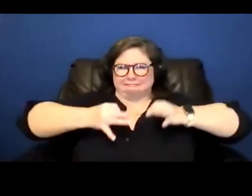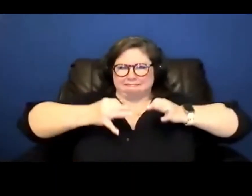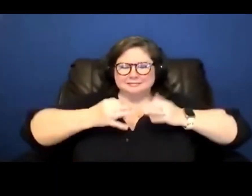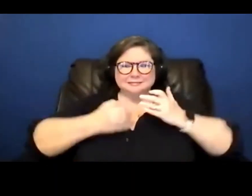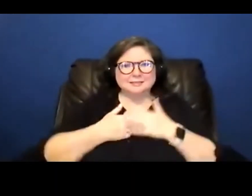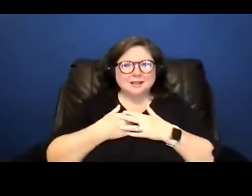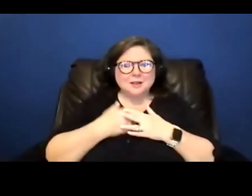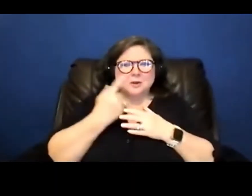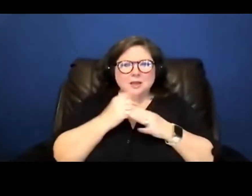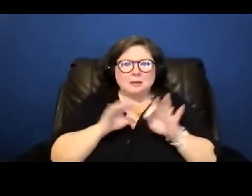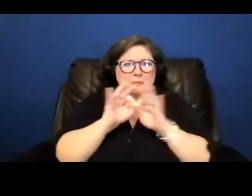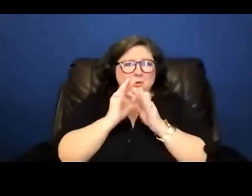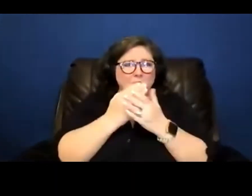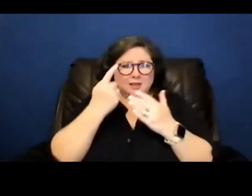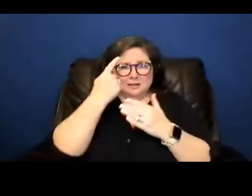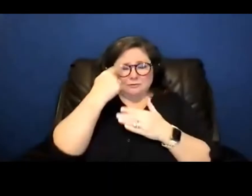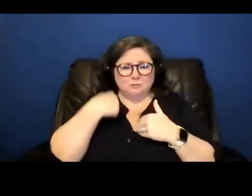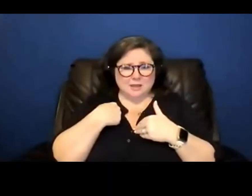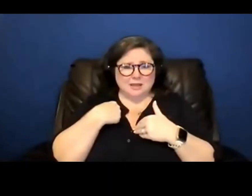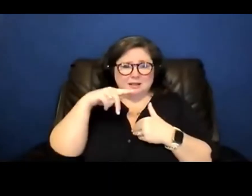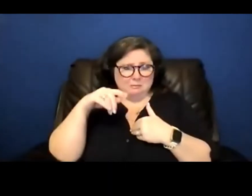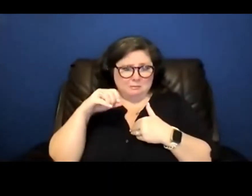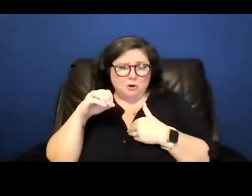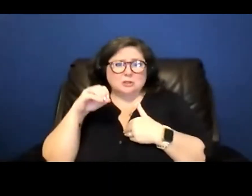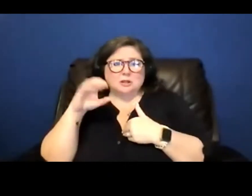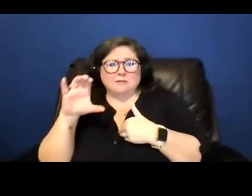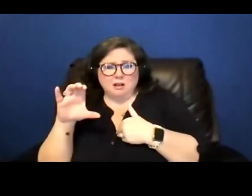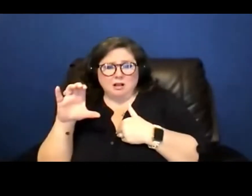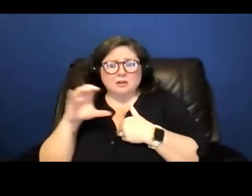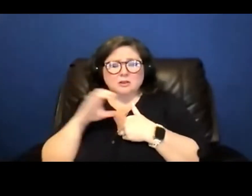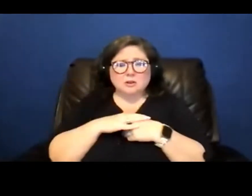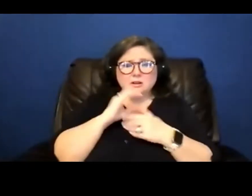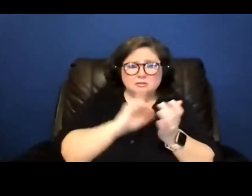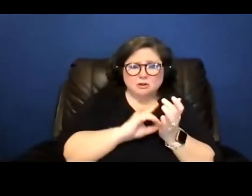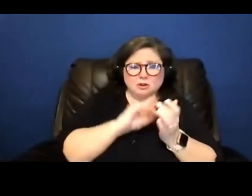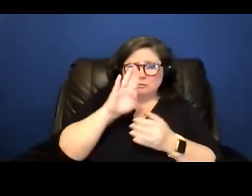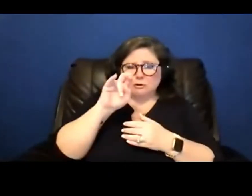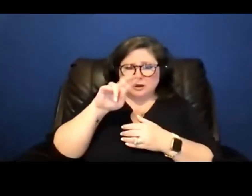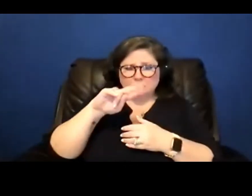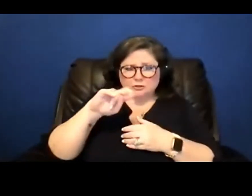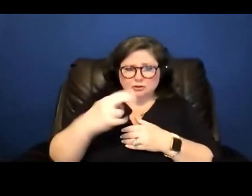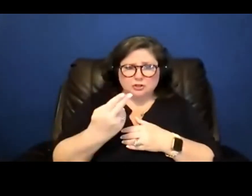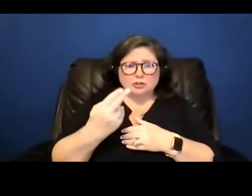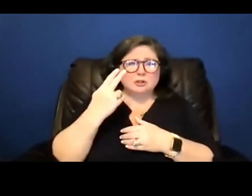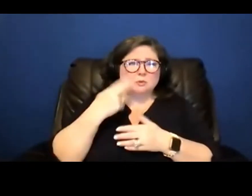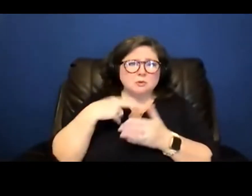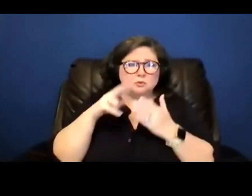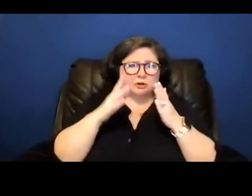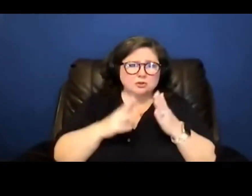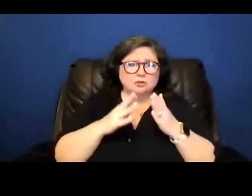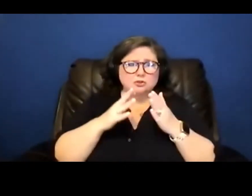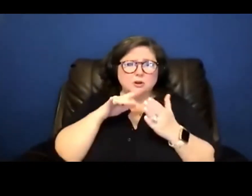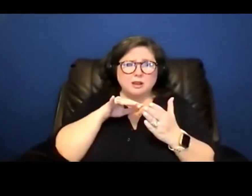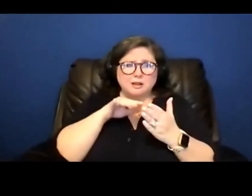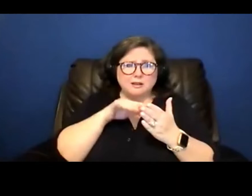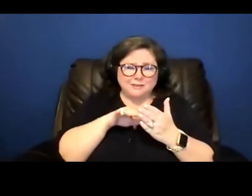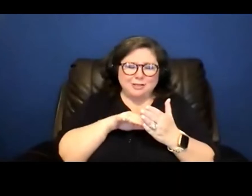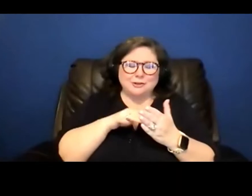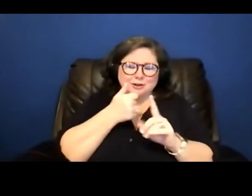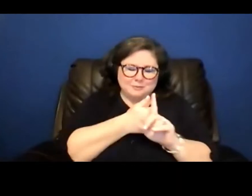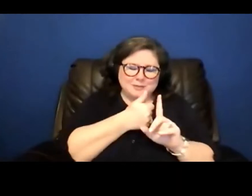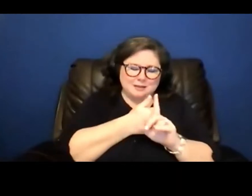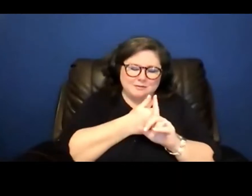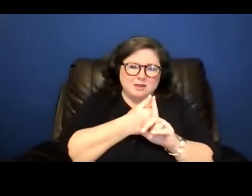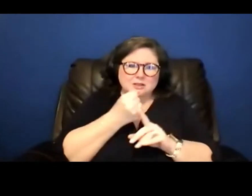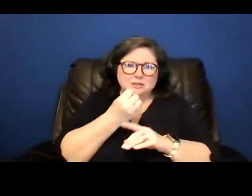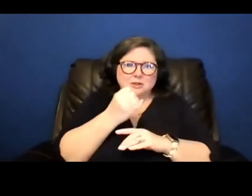me as a person of color was that Dr. Branch was a researcher of color. And that tipped